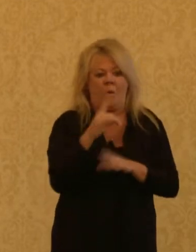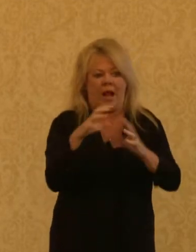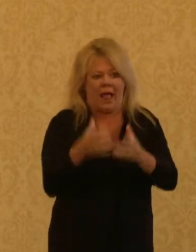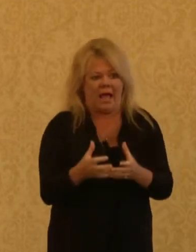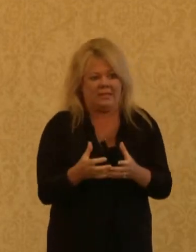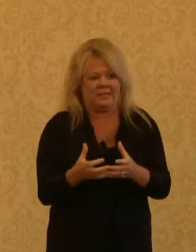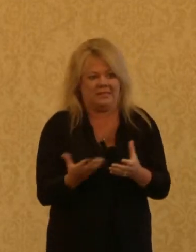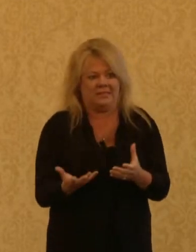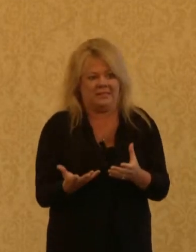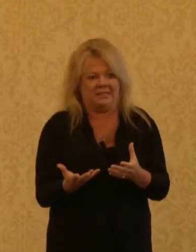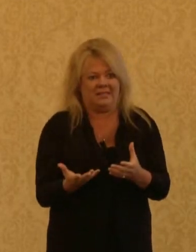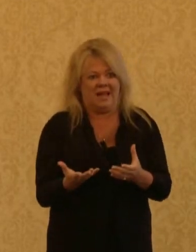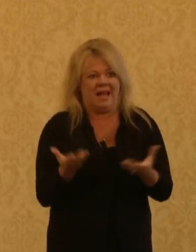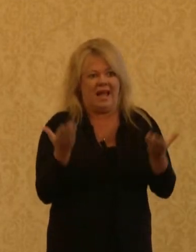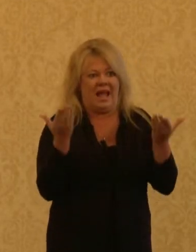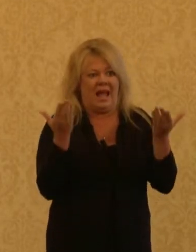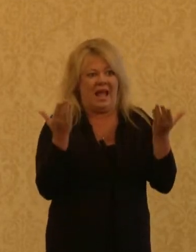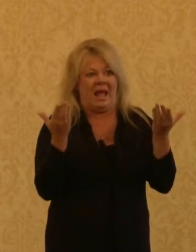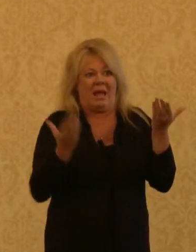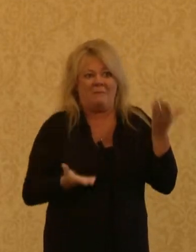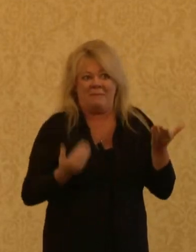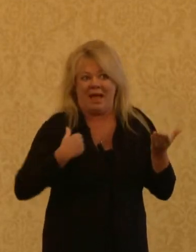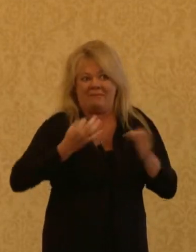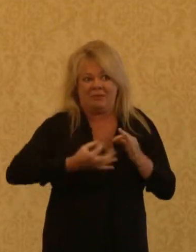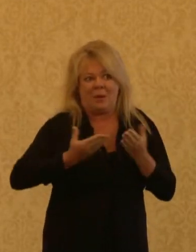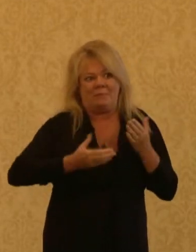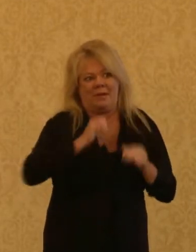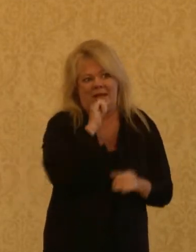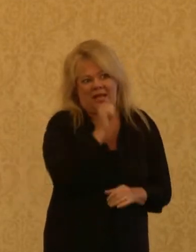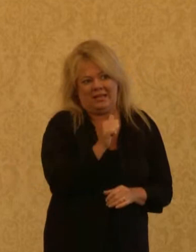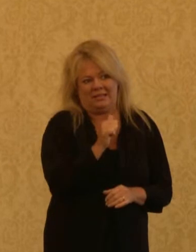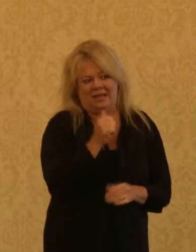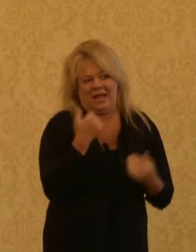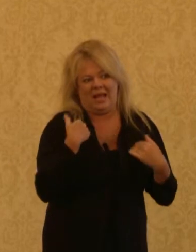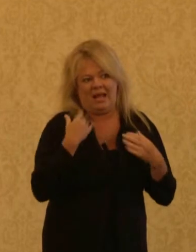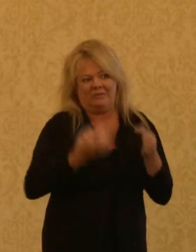they may or they may not have an interpreter.